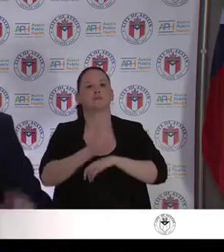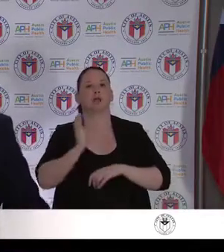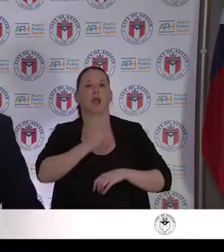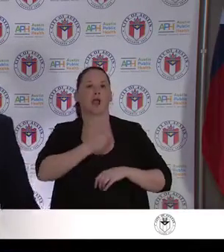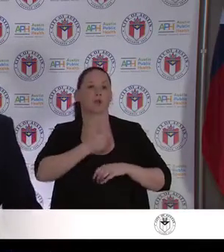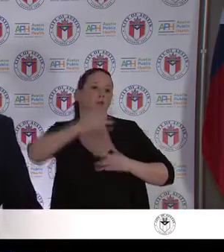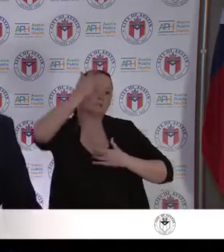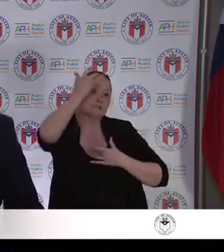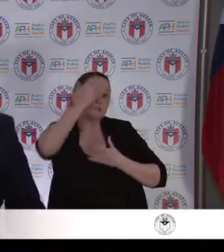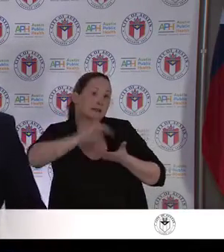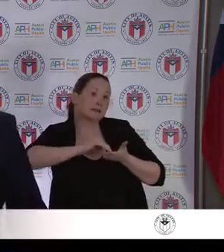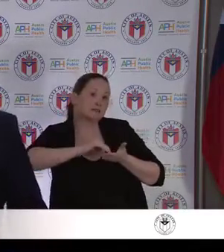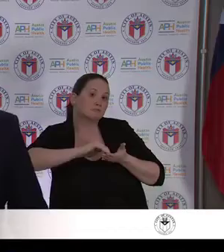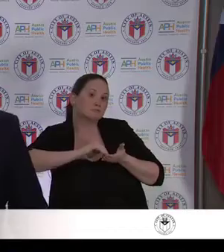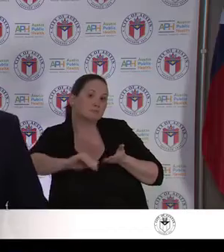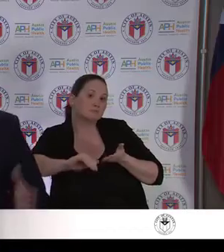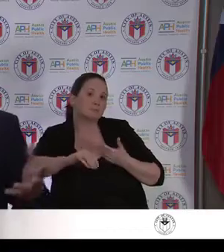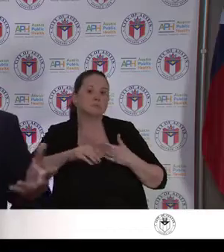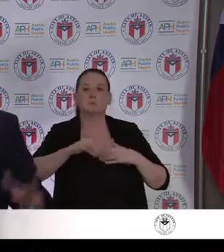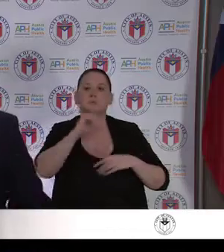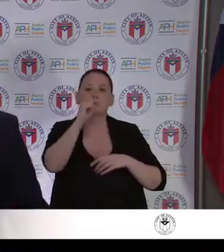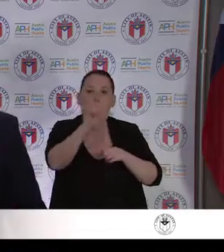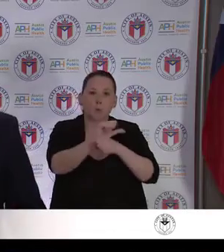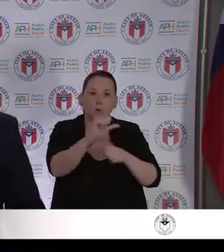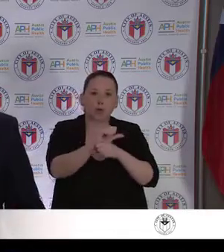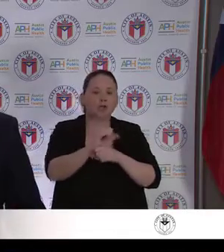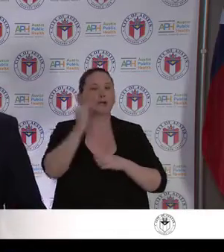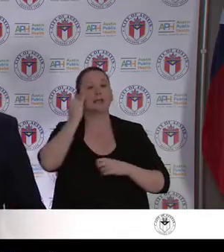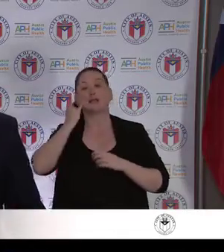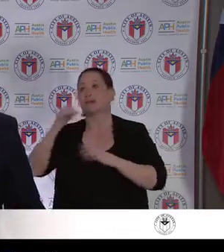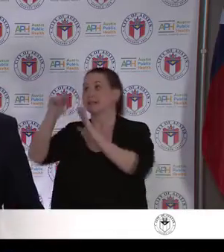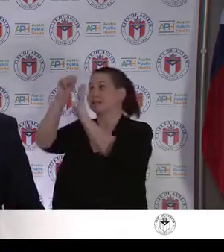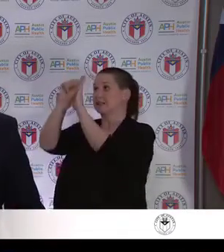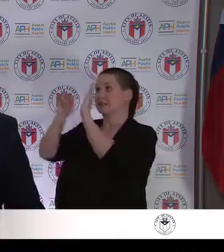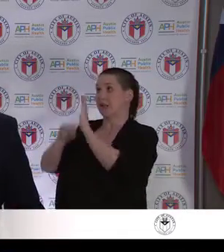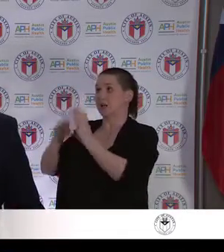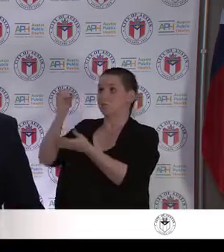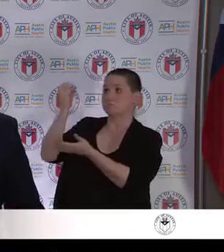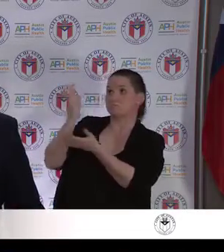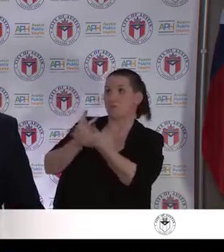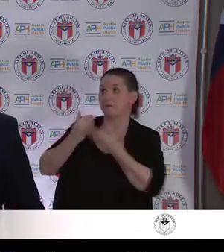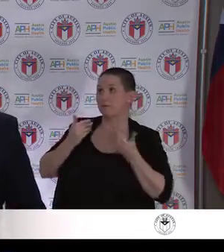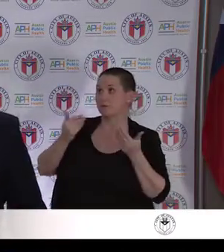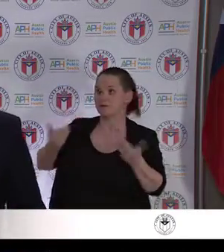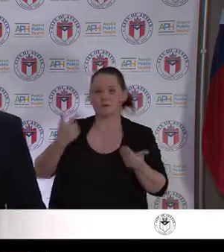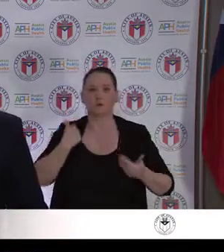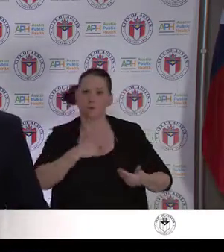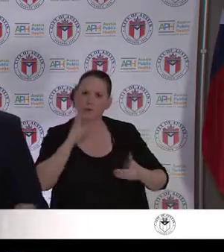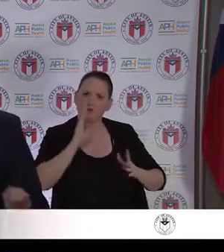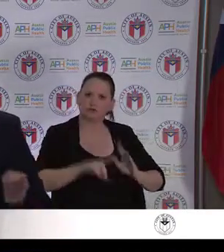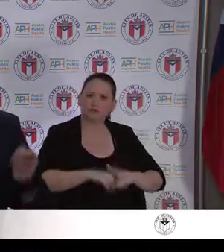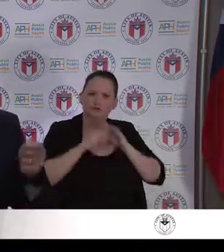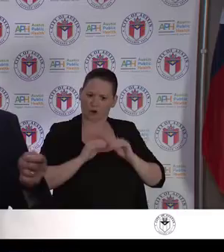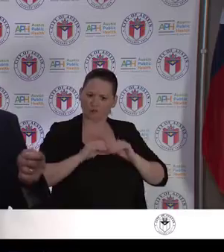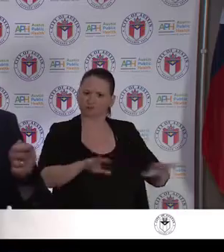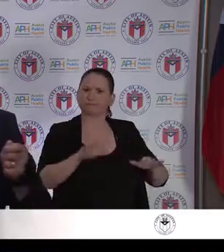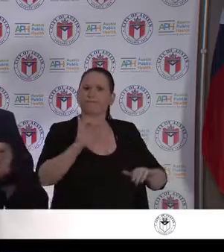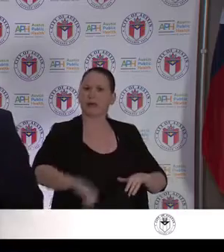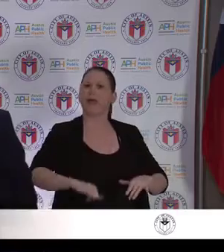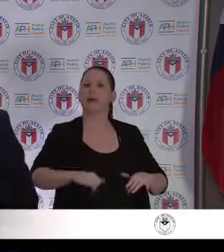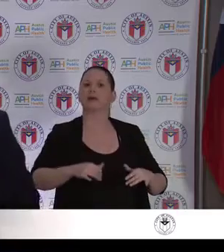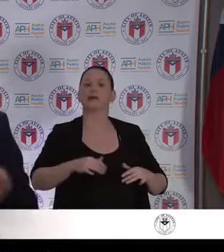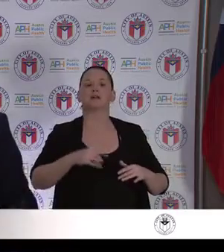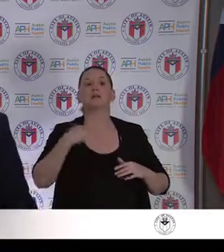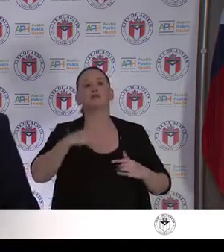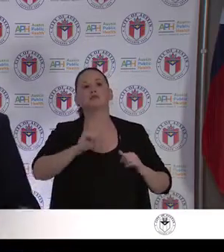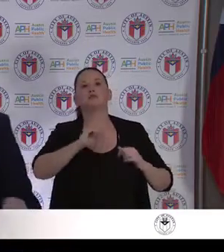our sick leave ordinance that was adopted if the state would let us go forward. We're just trying to think of